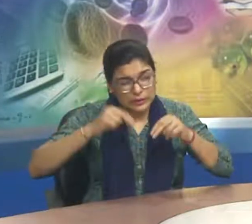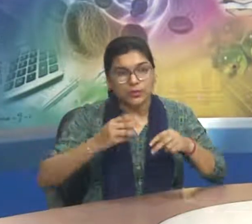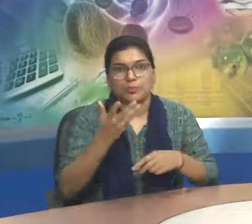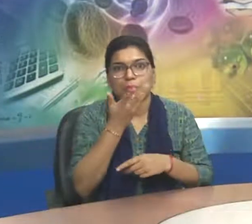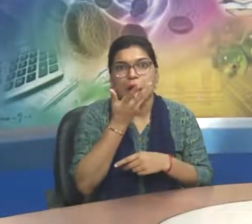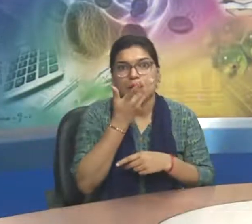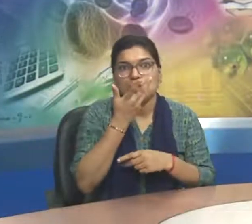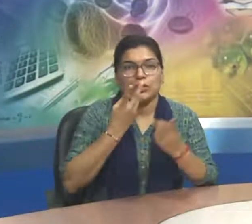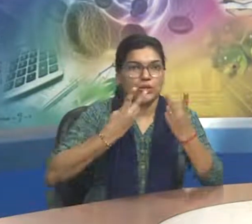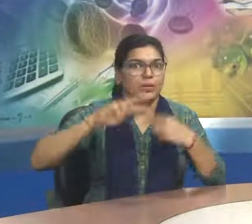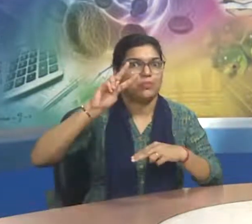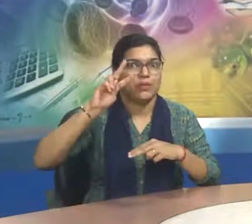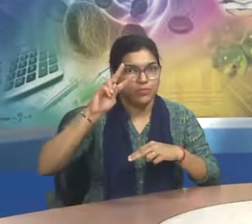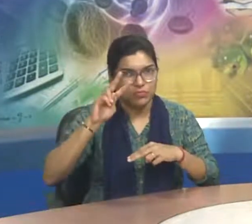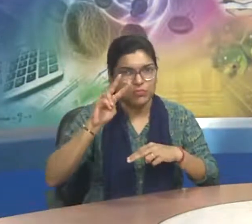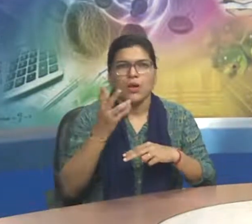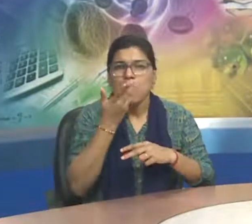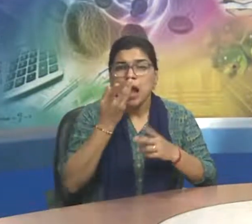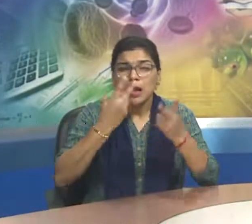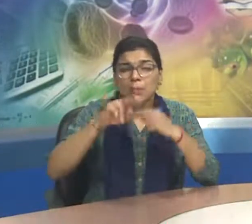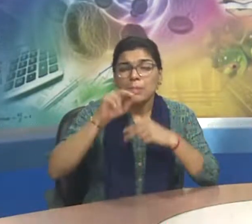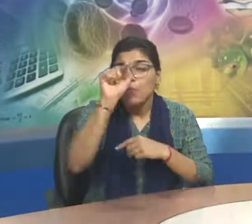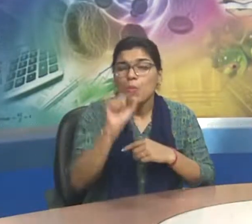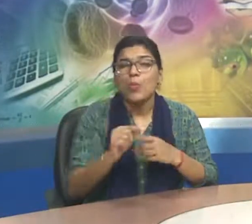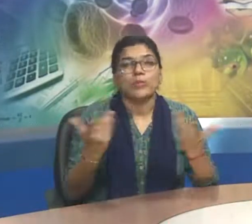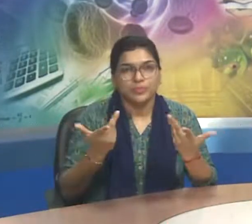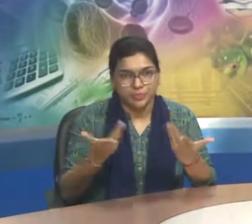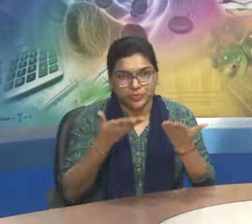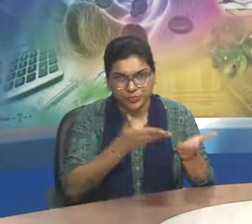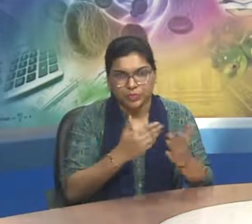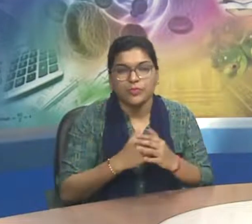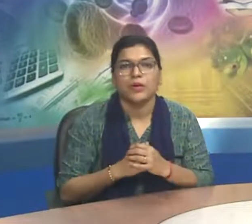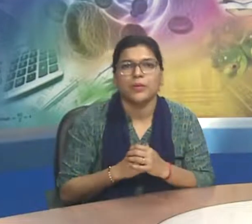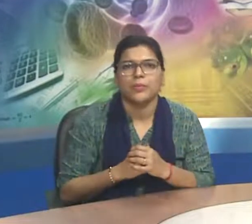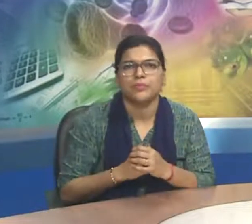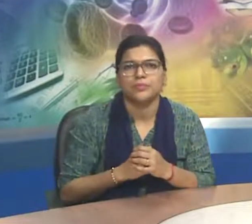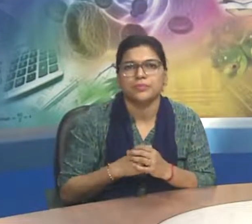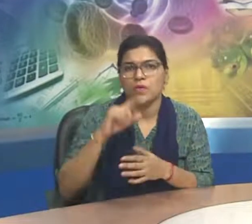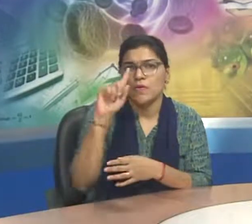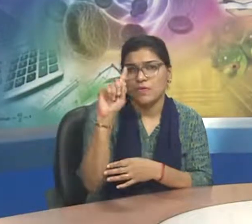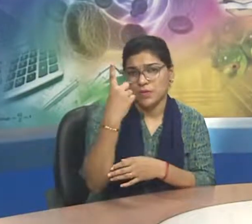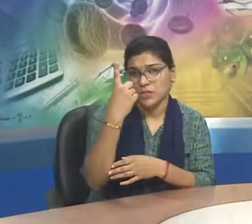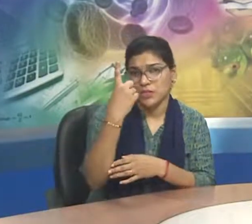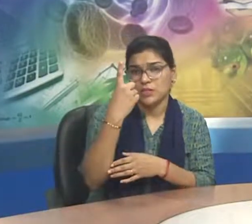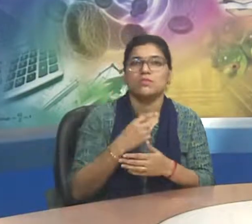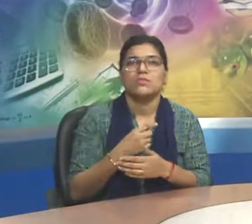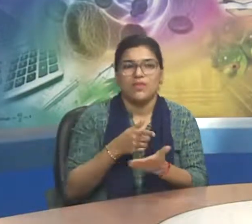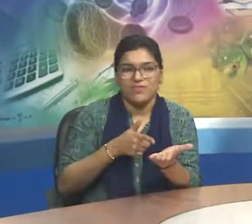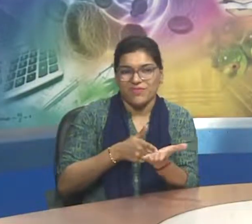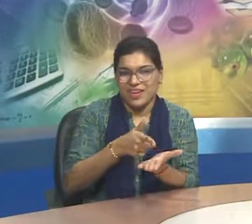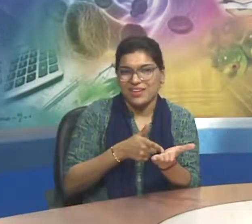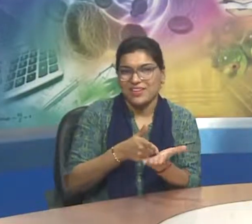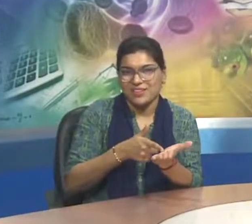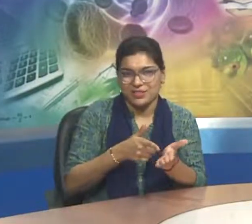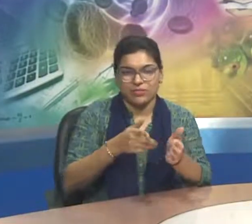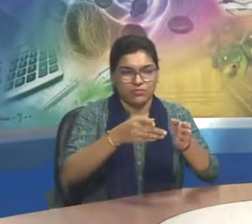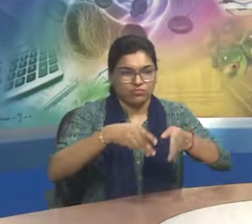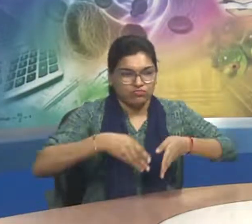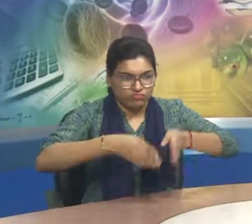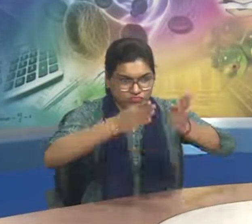And we all know that water is needed for different purposes. Like the first